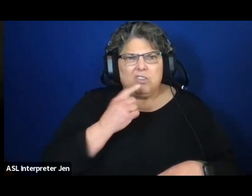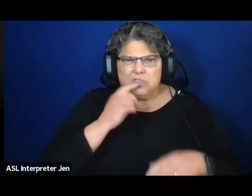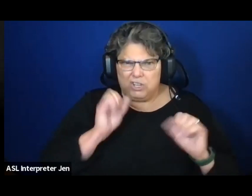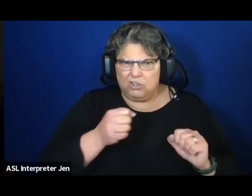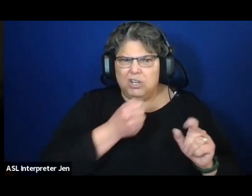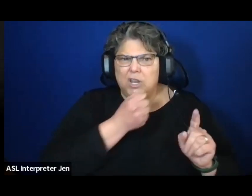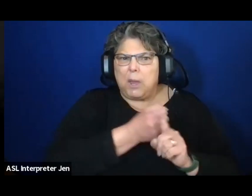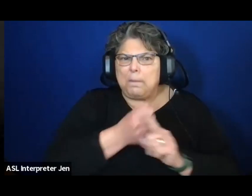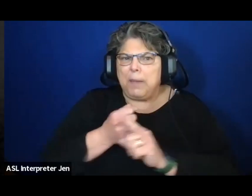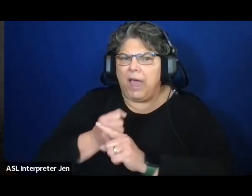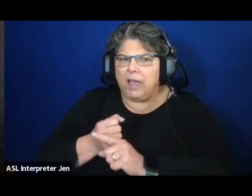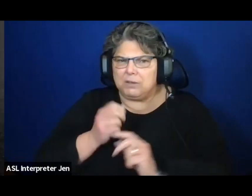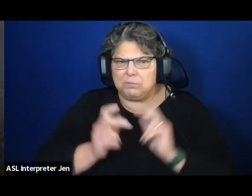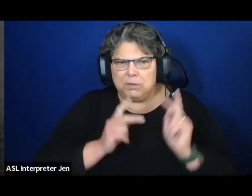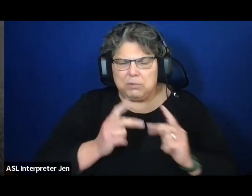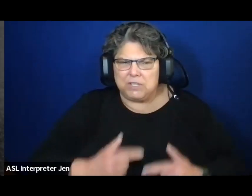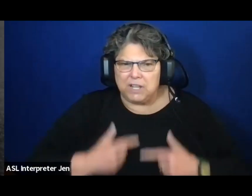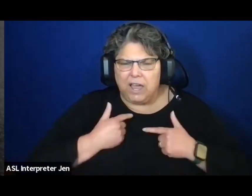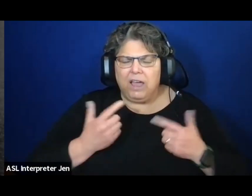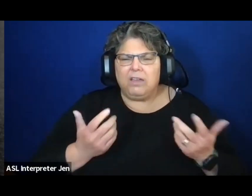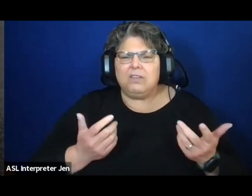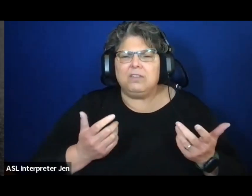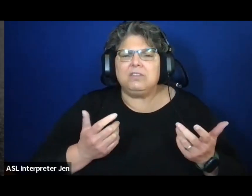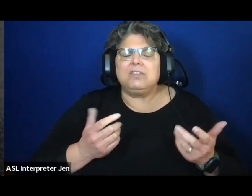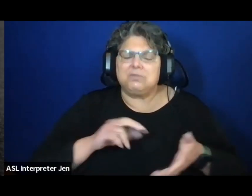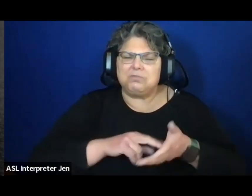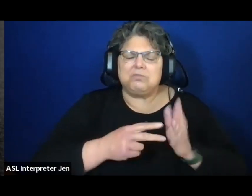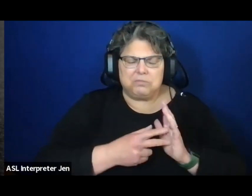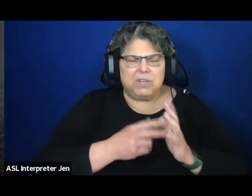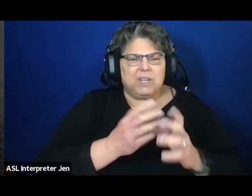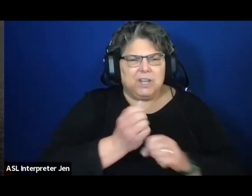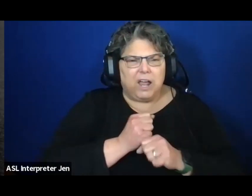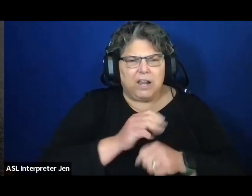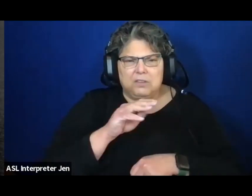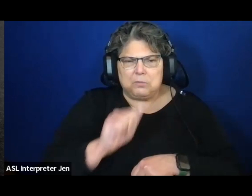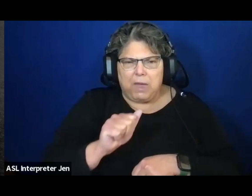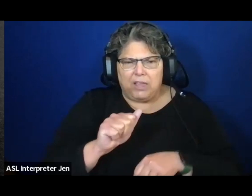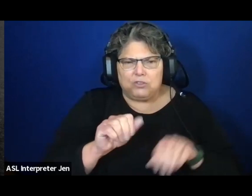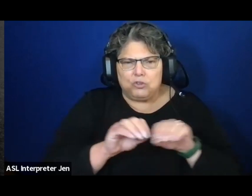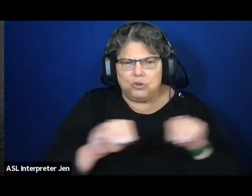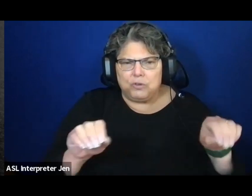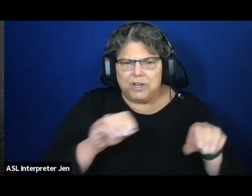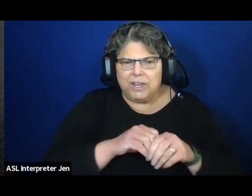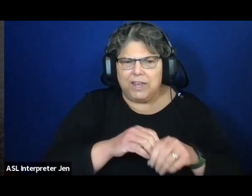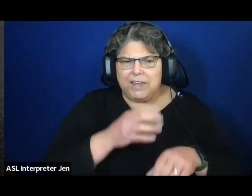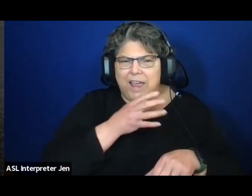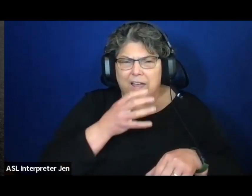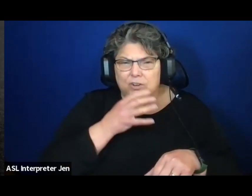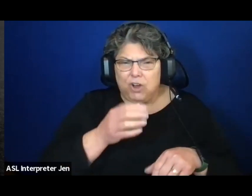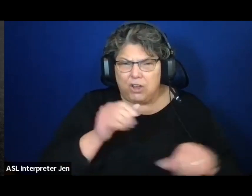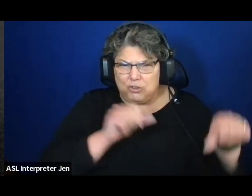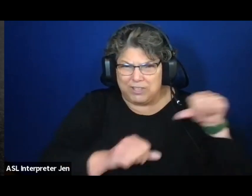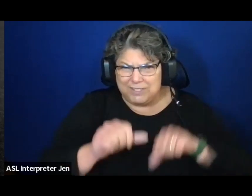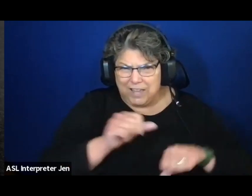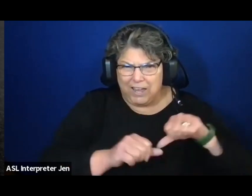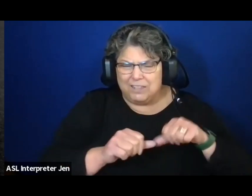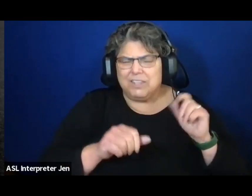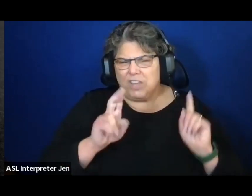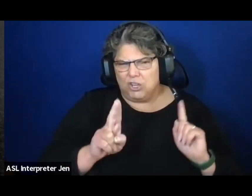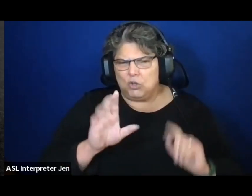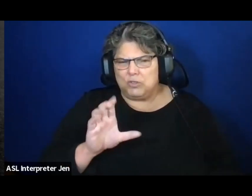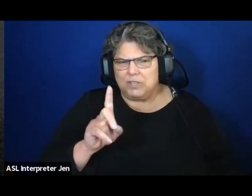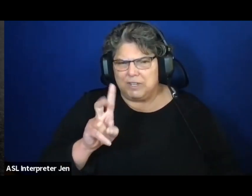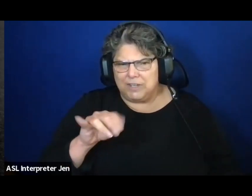students' lives, a realization that led him to earn his master's degree in agricultural sciences at UC Davis with a minor in